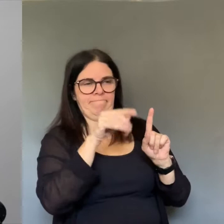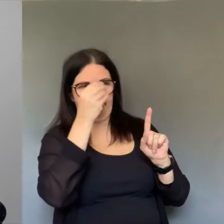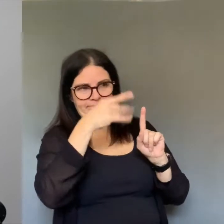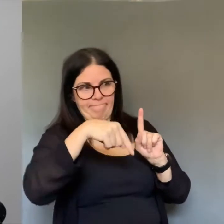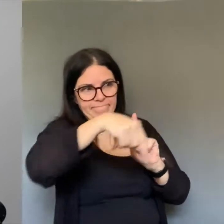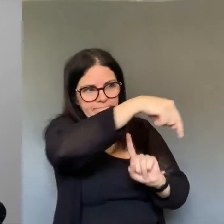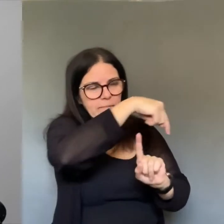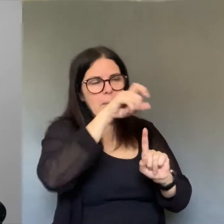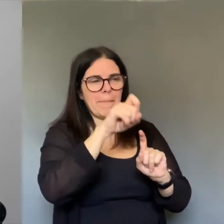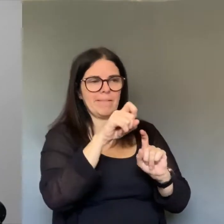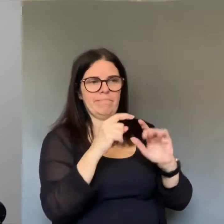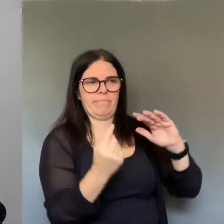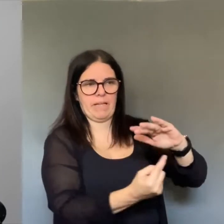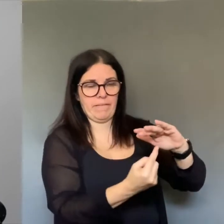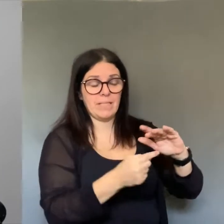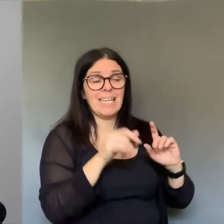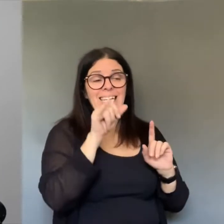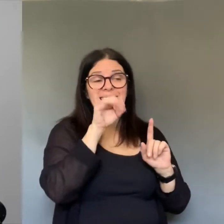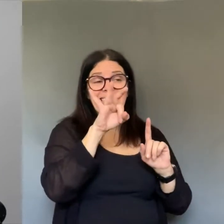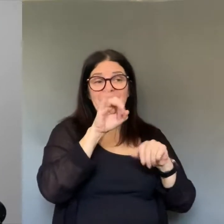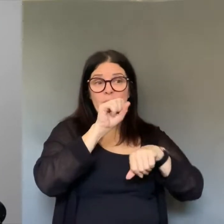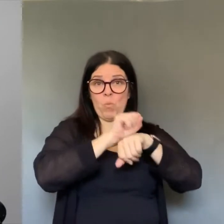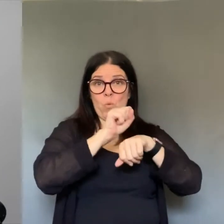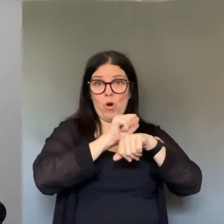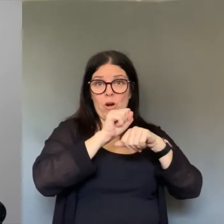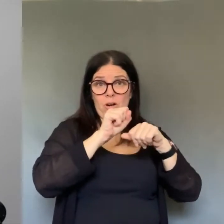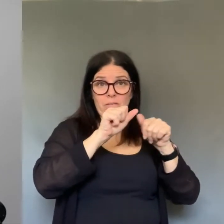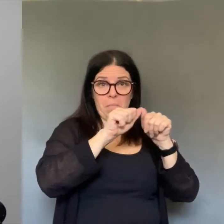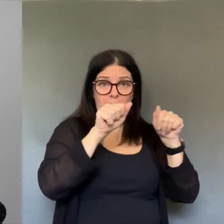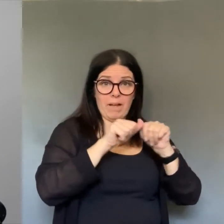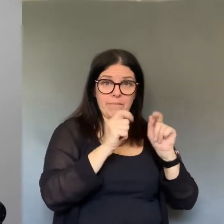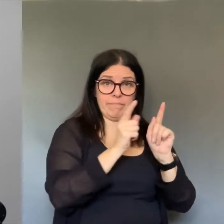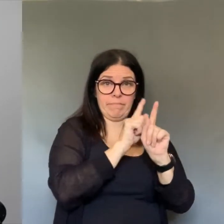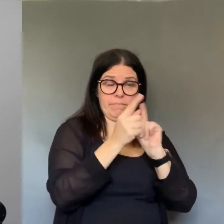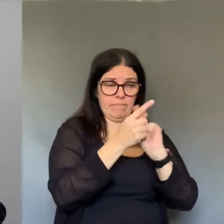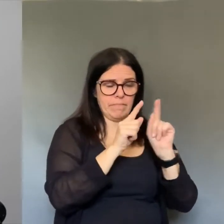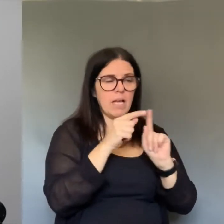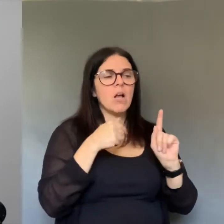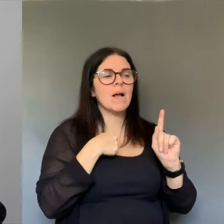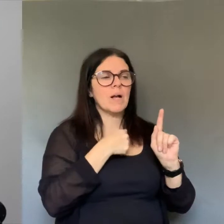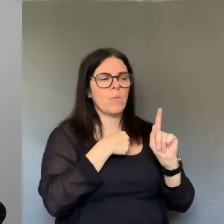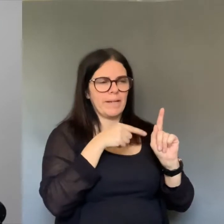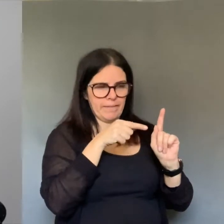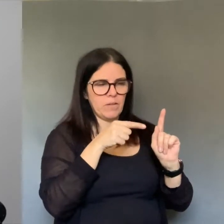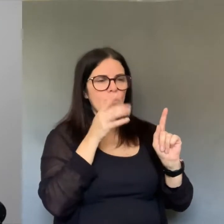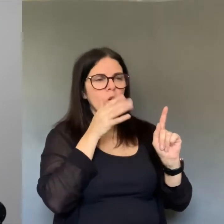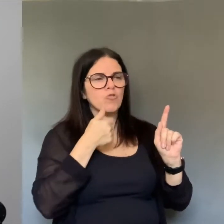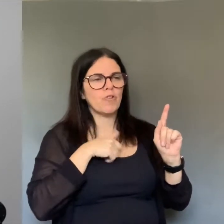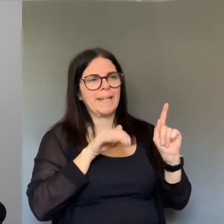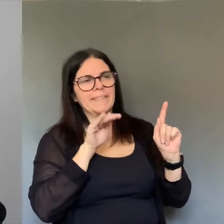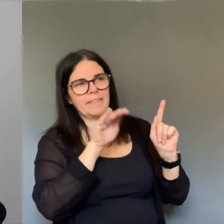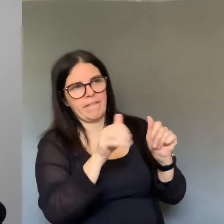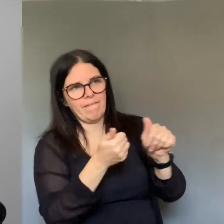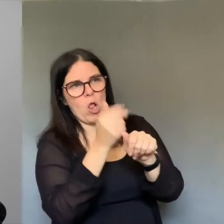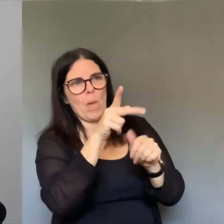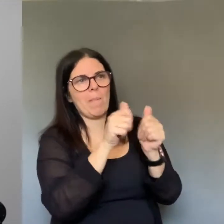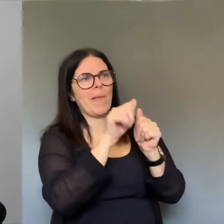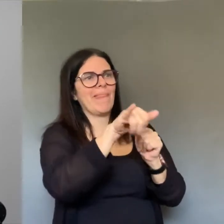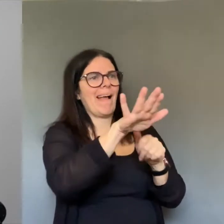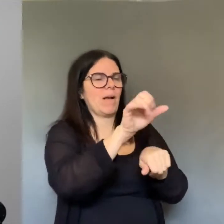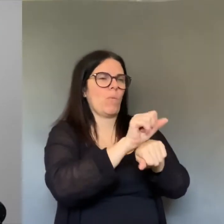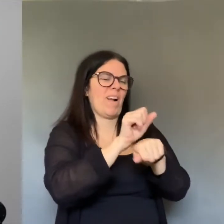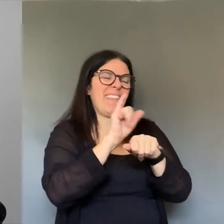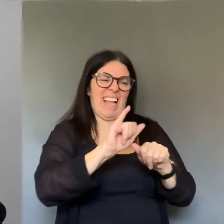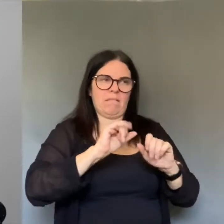about those workplaces or those facilities that other individuals may have come in contact with or may be deemed as